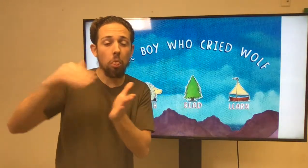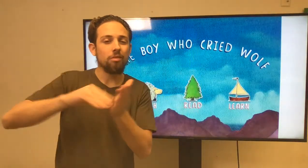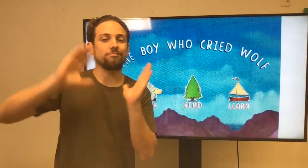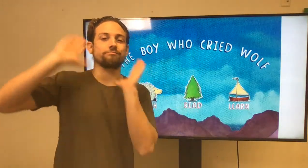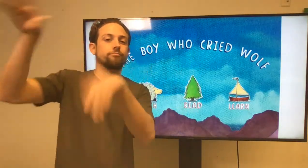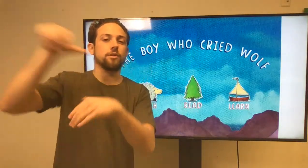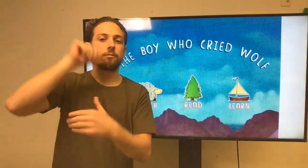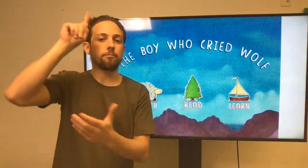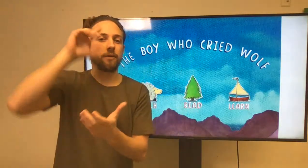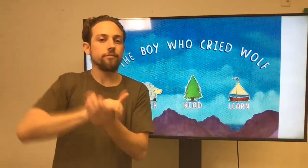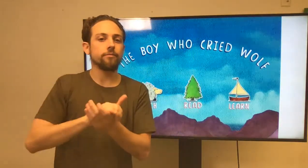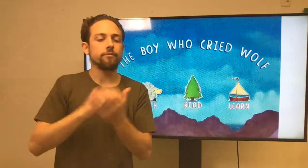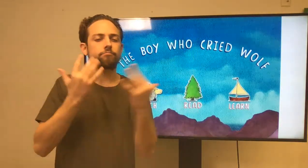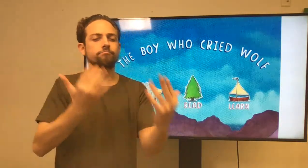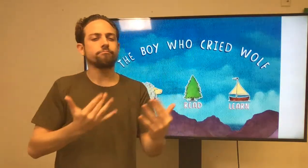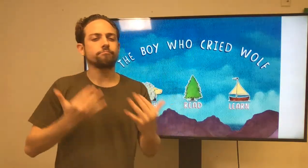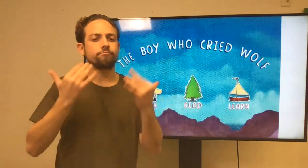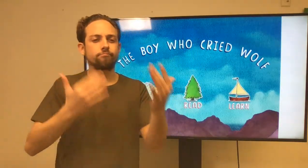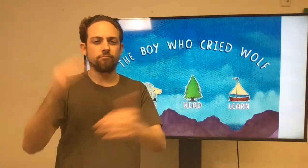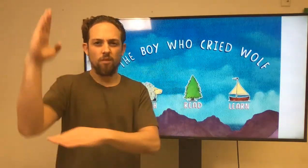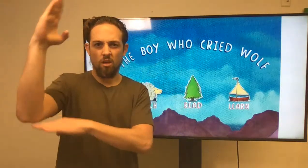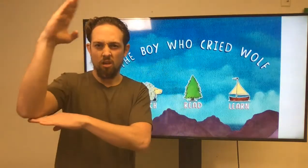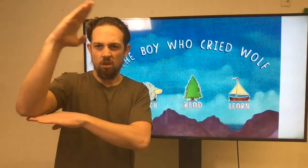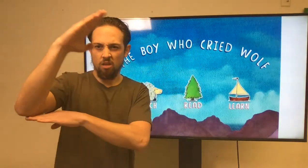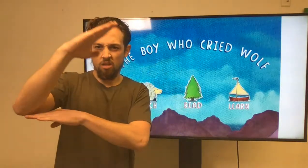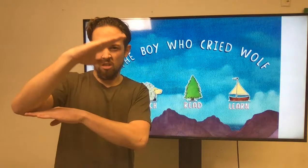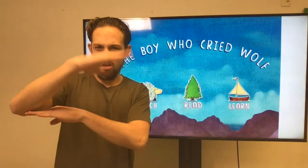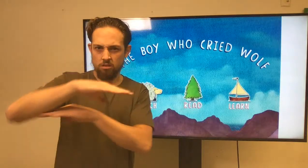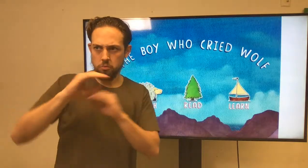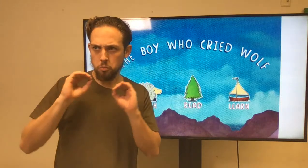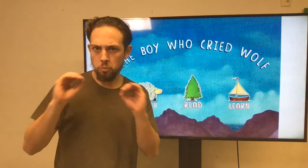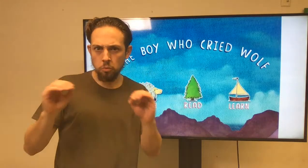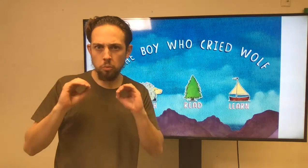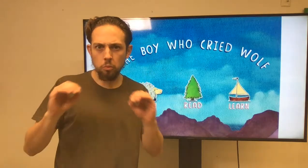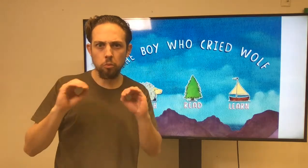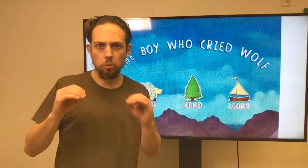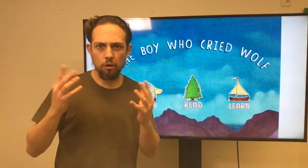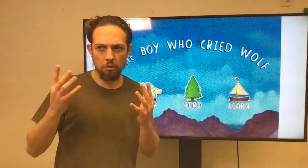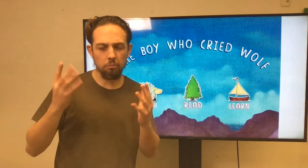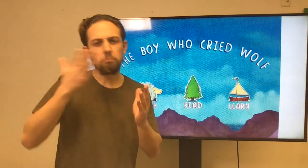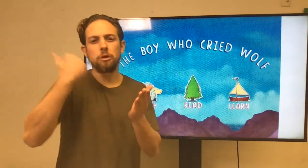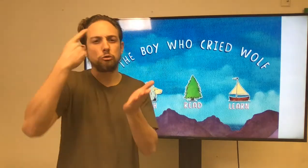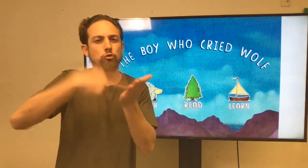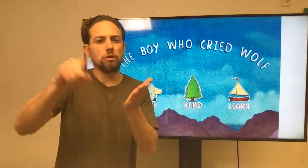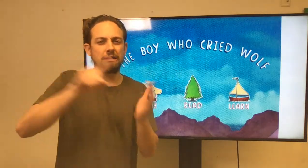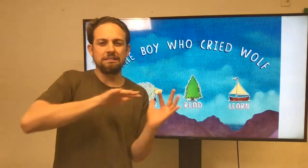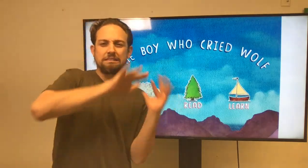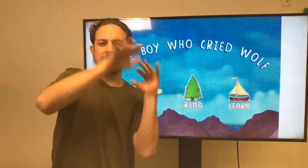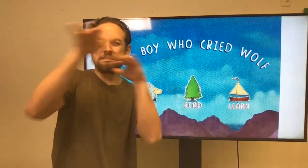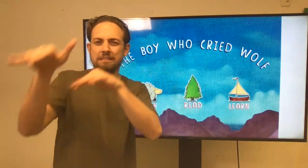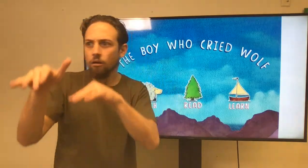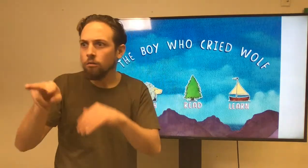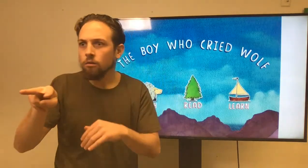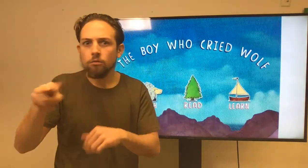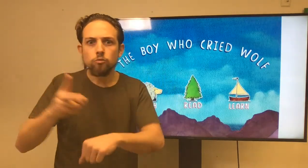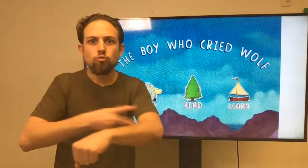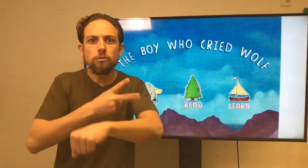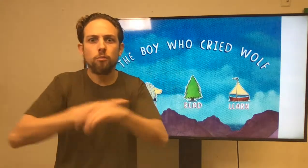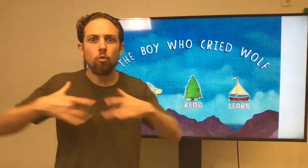Wolf!" But the people didn't want to be fooled again, so they didn't believe him. They waited all day, but when the boy didn't come